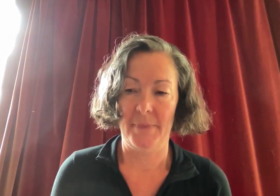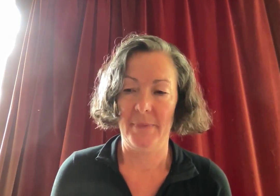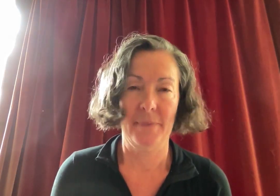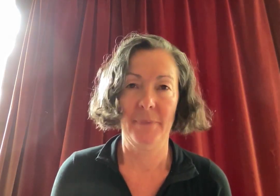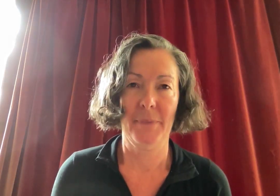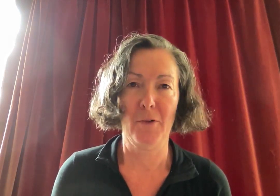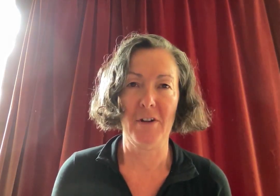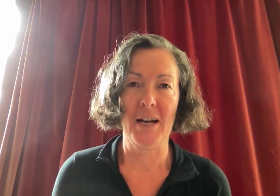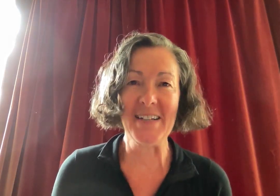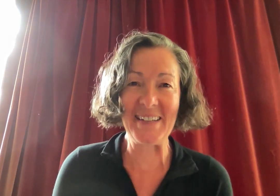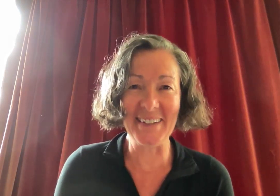Not very nice.